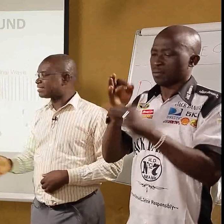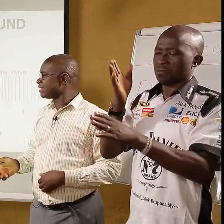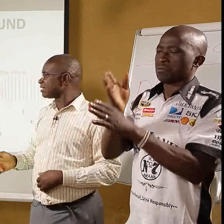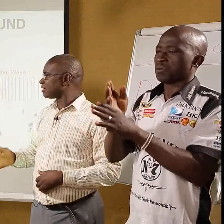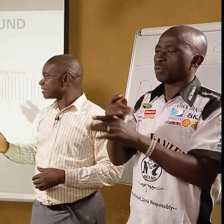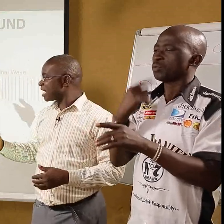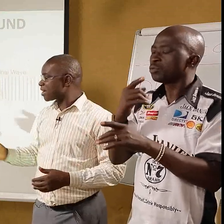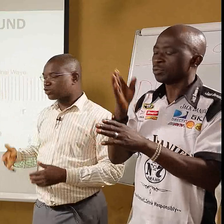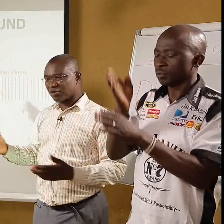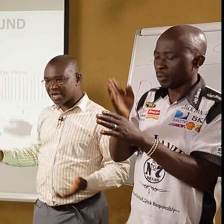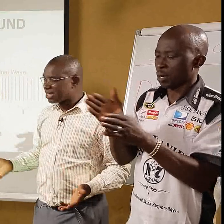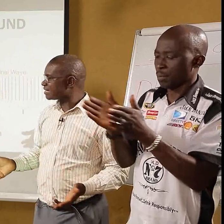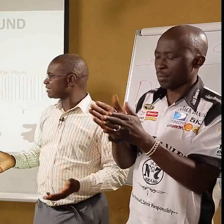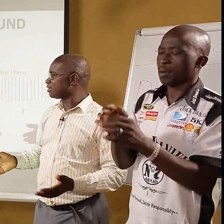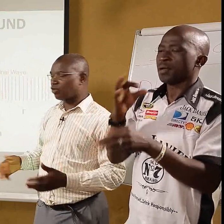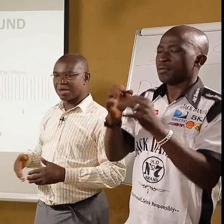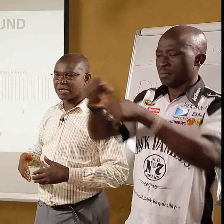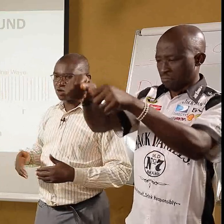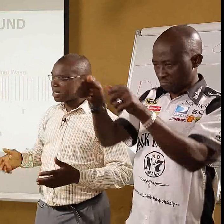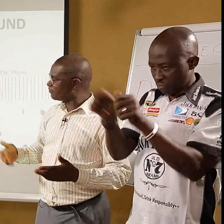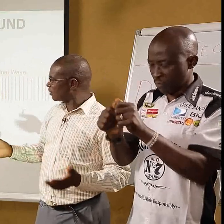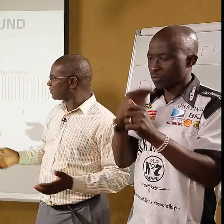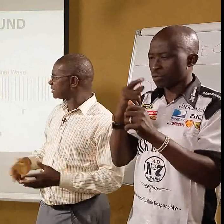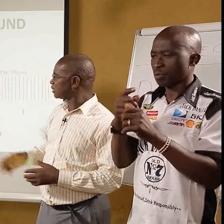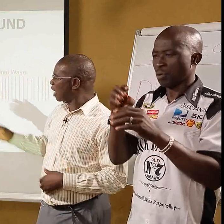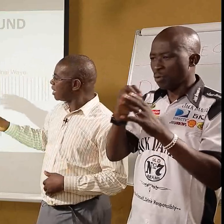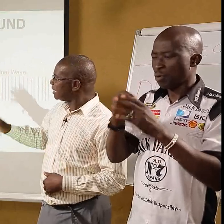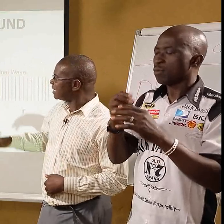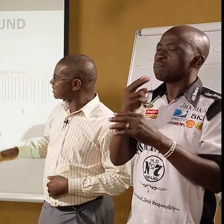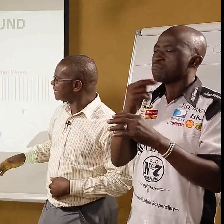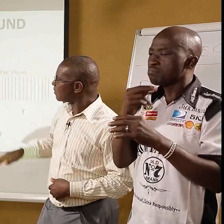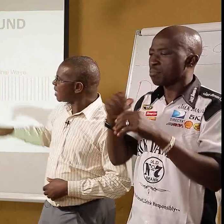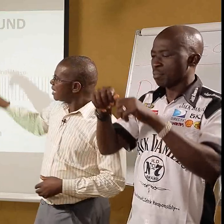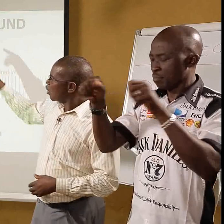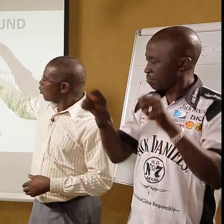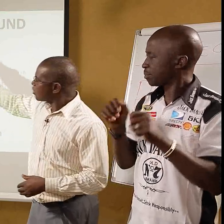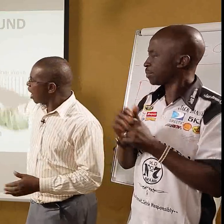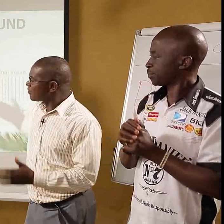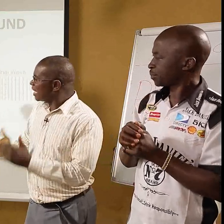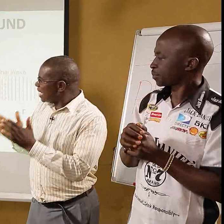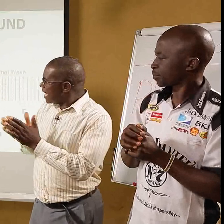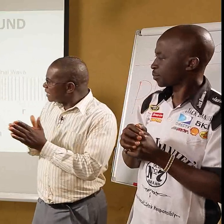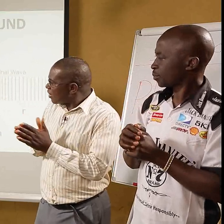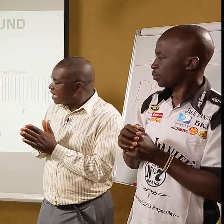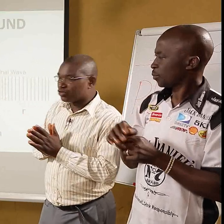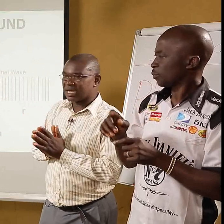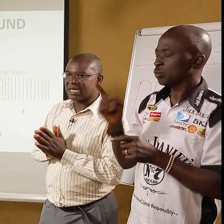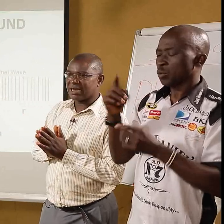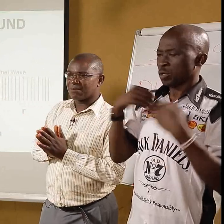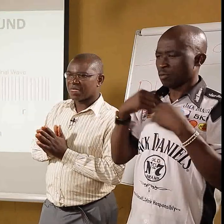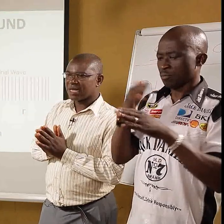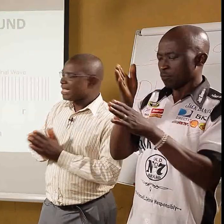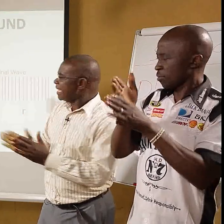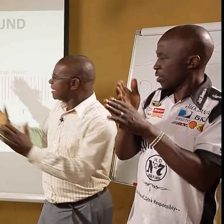line density. If it is area, talk of area density, or maybe cubic volume density. Now, in this case, where you have the lines crowded